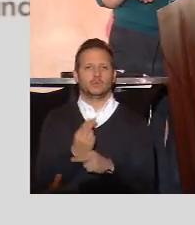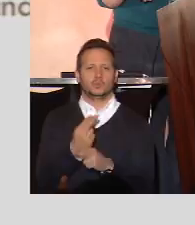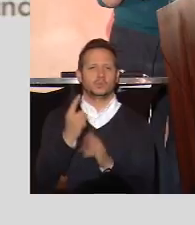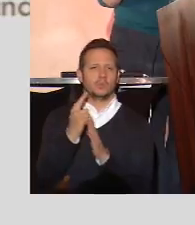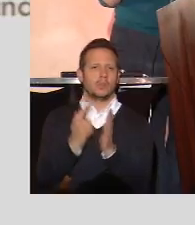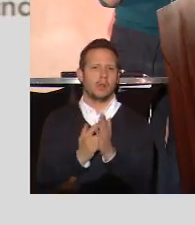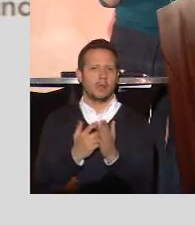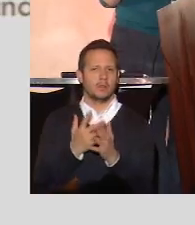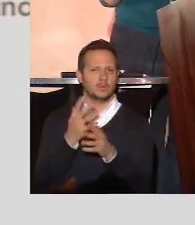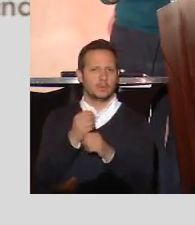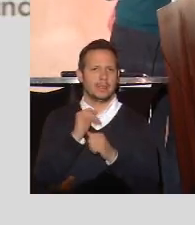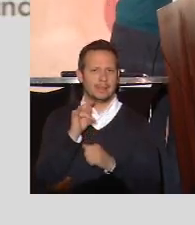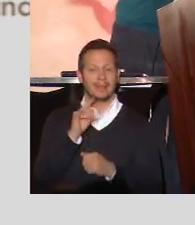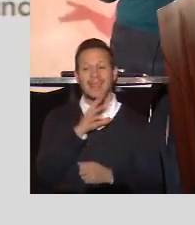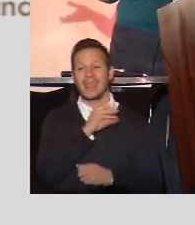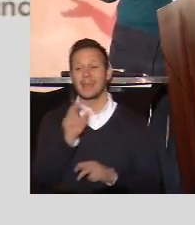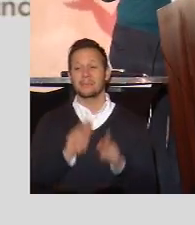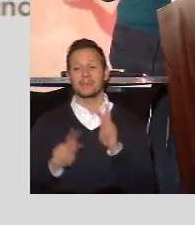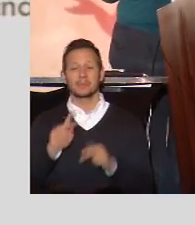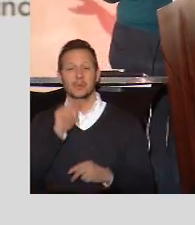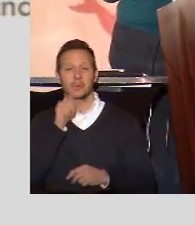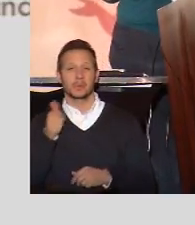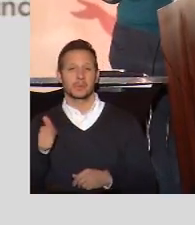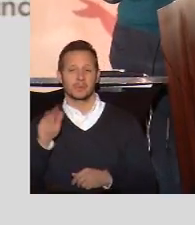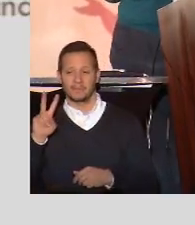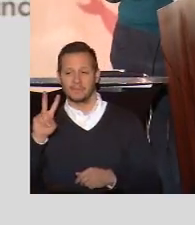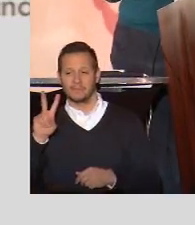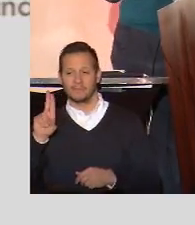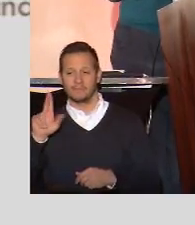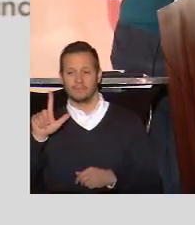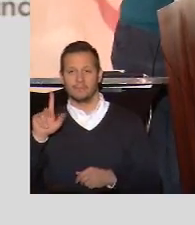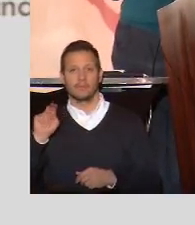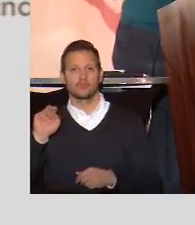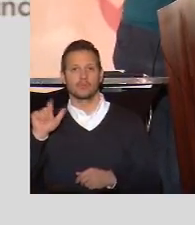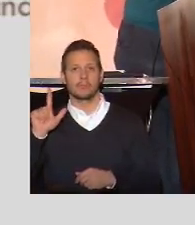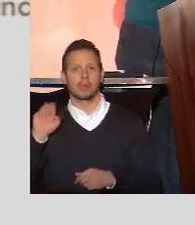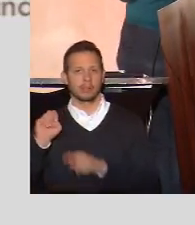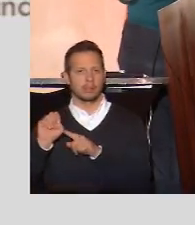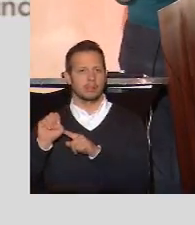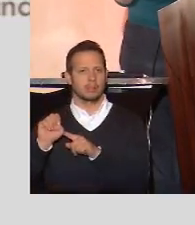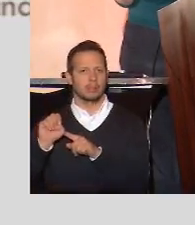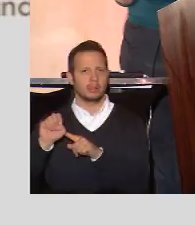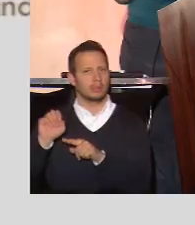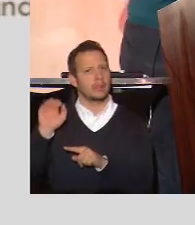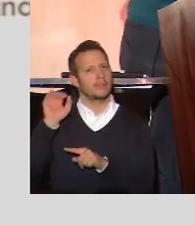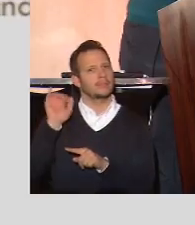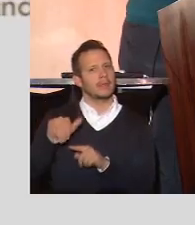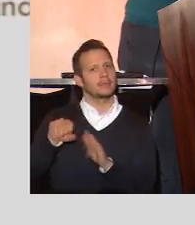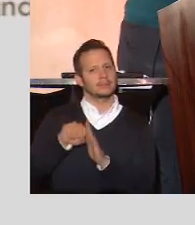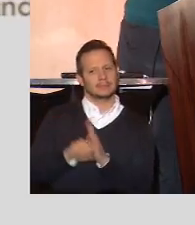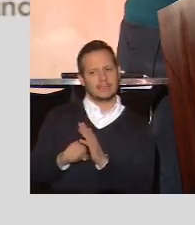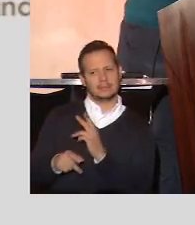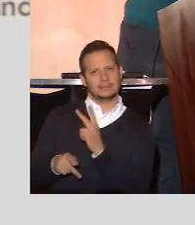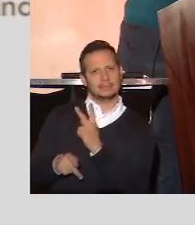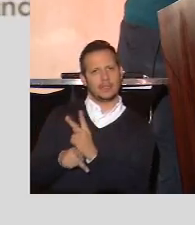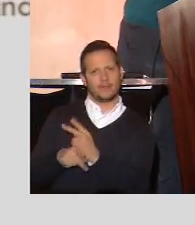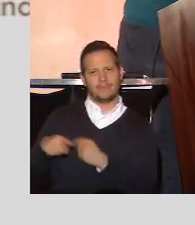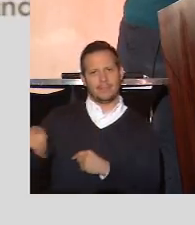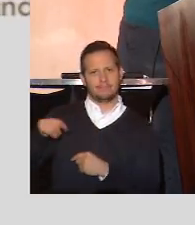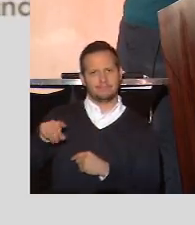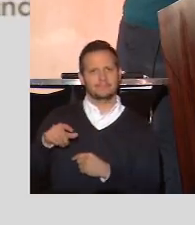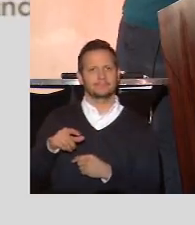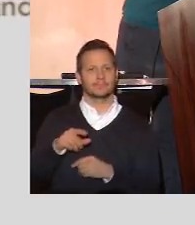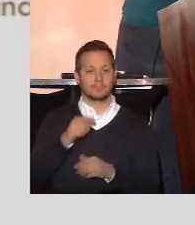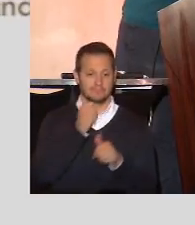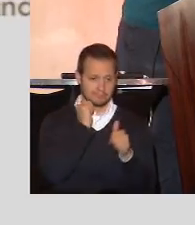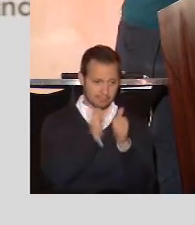vulnerable individuals, which a state has an interest in doing. That's what happens when you pass a state law, right? We're offering a